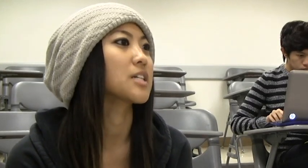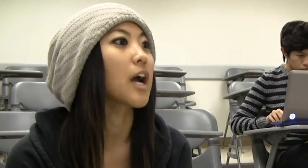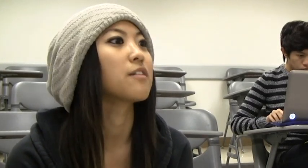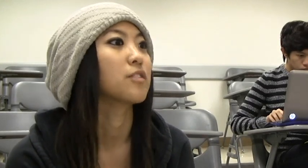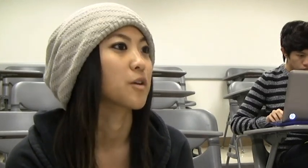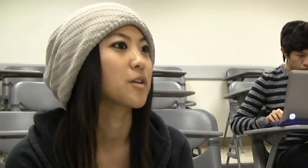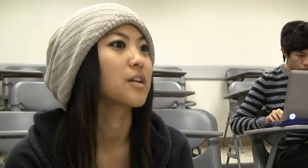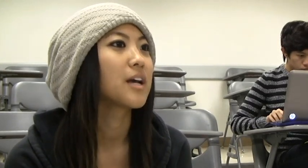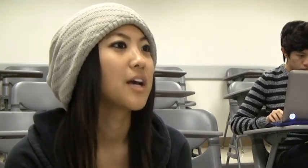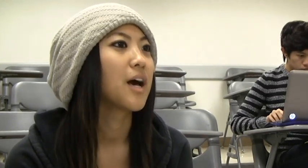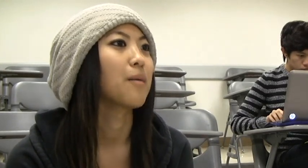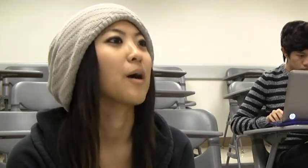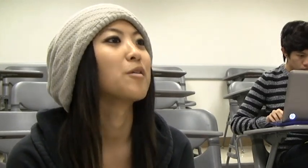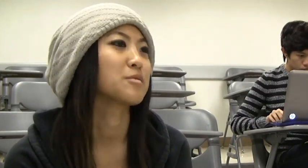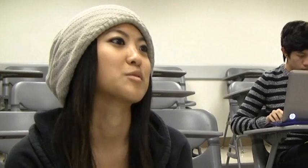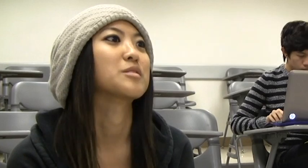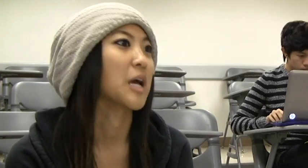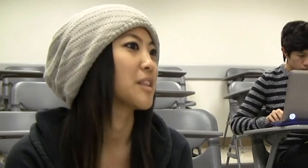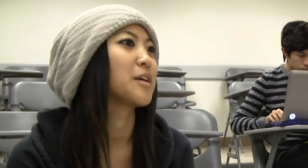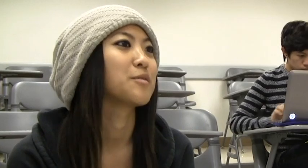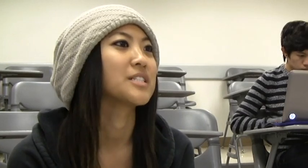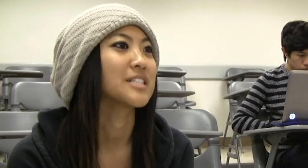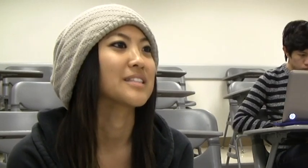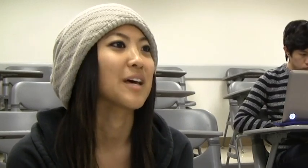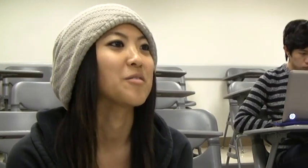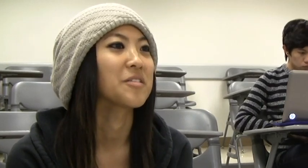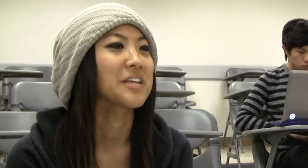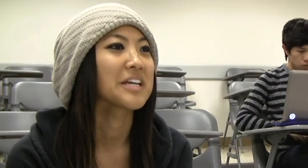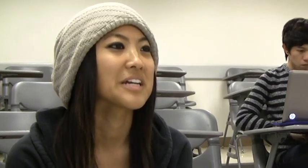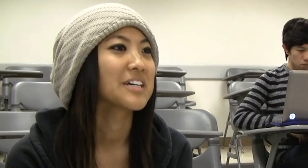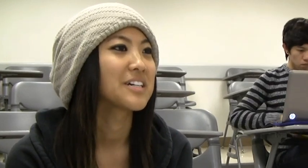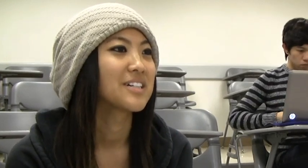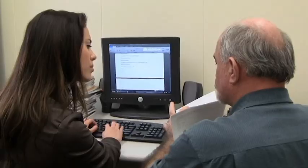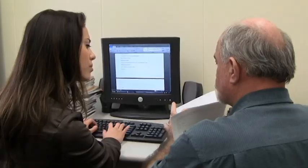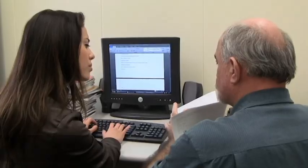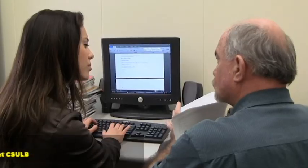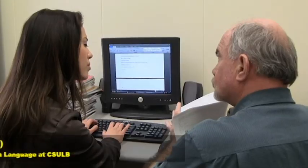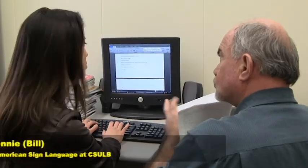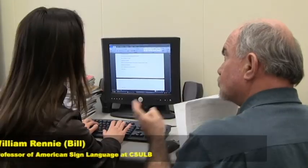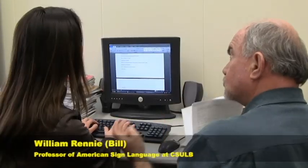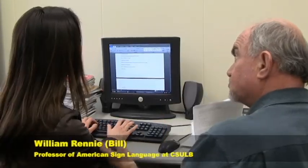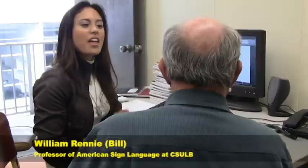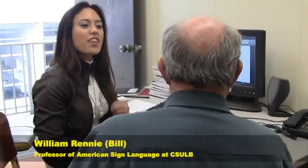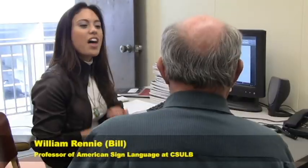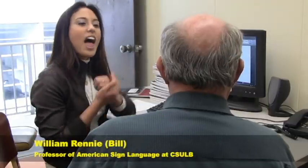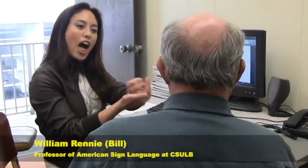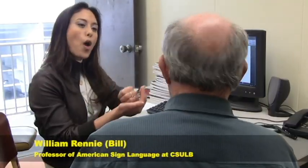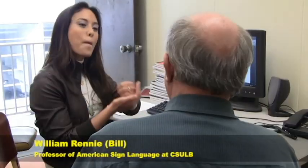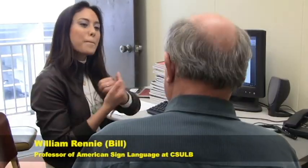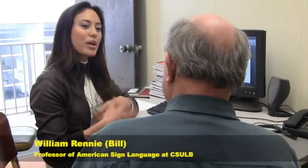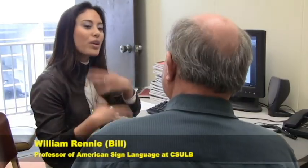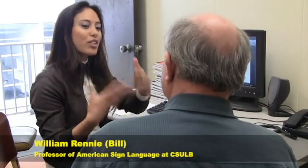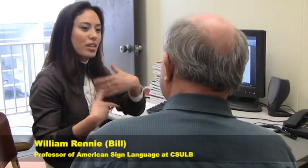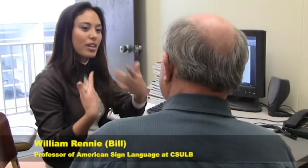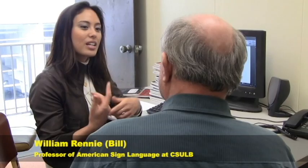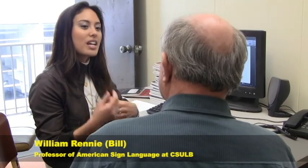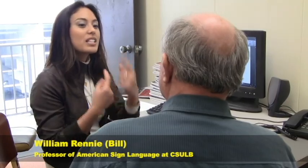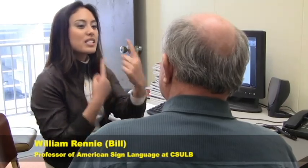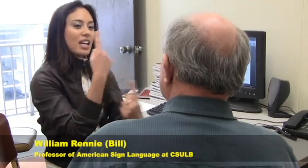kind of learn about sign language and that whole thing. During an interview, Professor Rennie explained to me why he